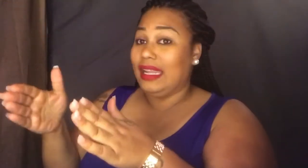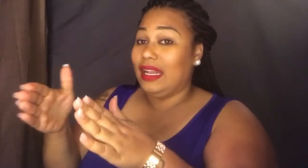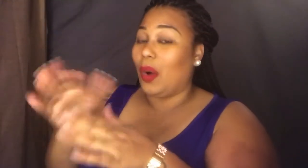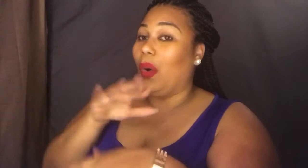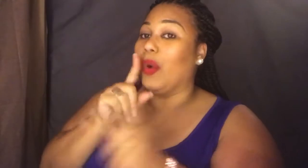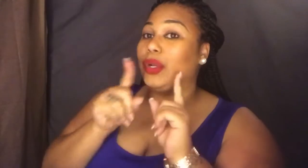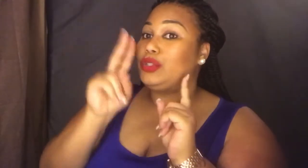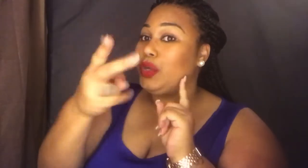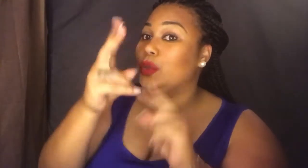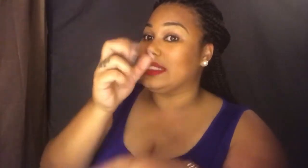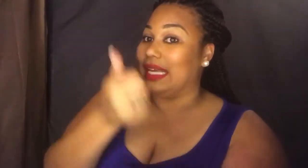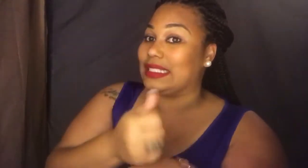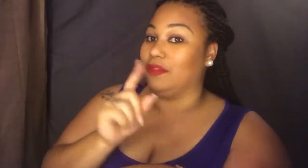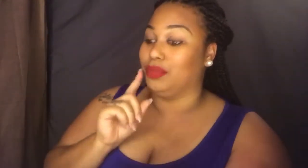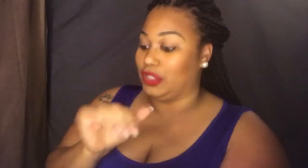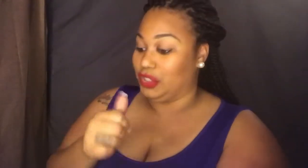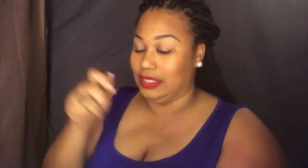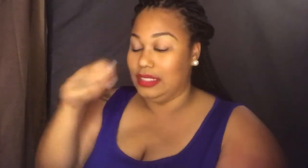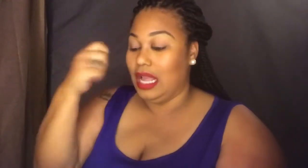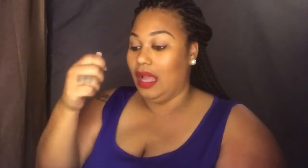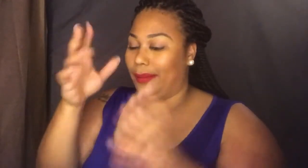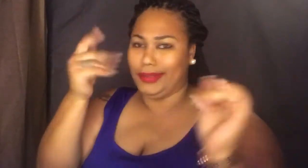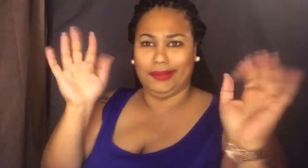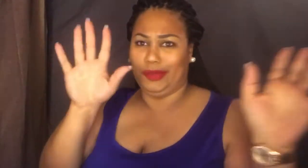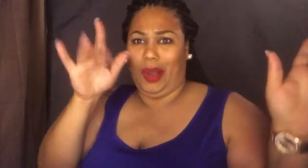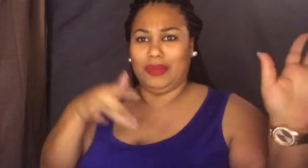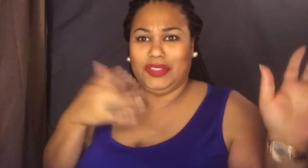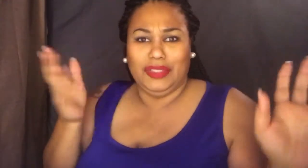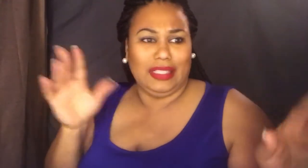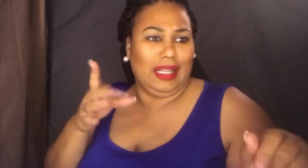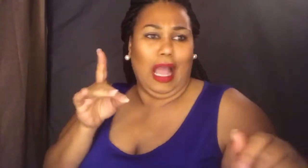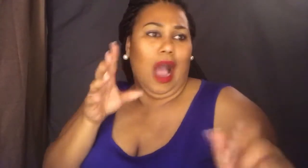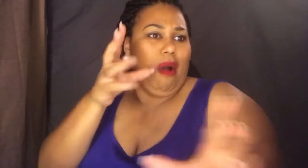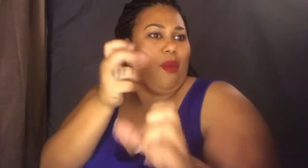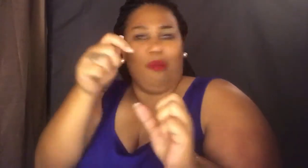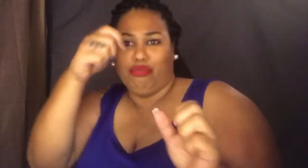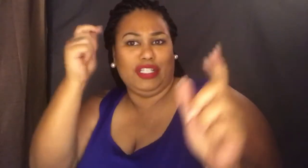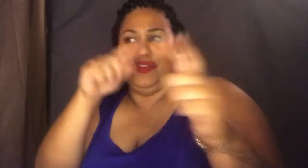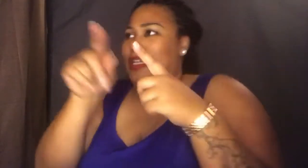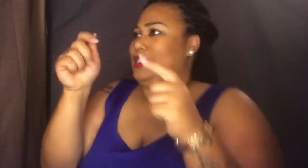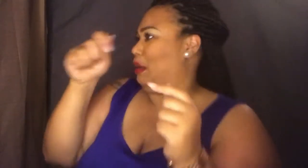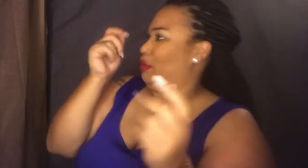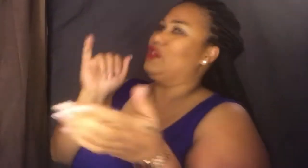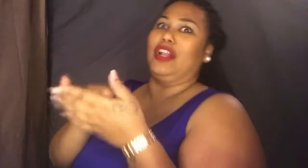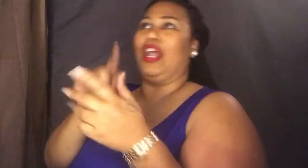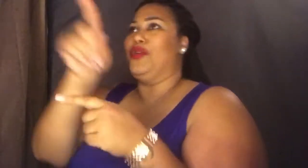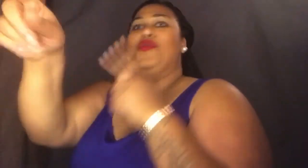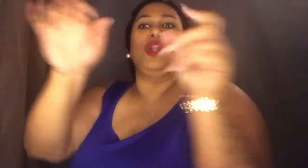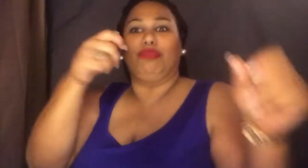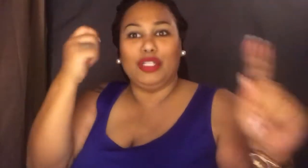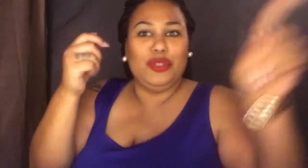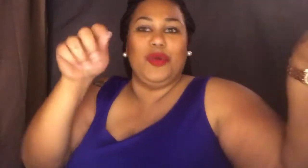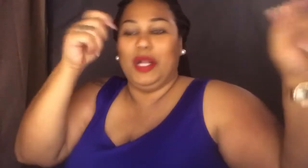did order two sets of brushes because, you know, I was feeling like, oh, I want a brush for this and a brush for that. You get a brush, you get a